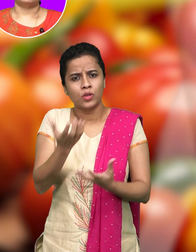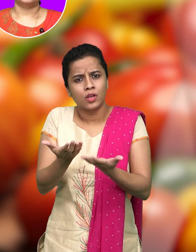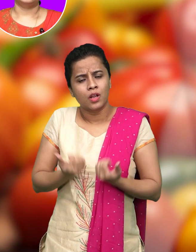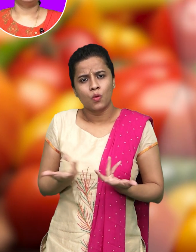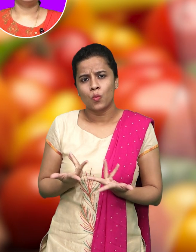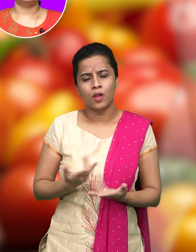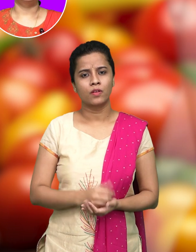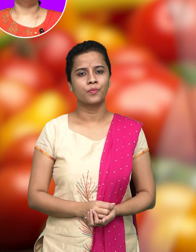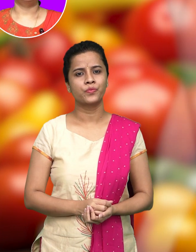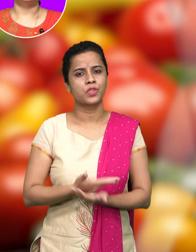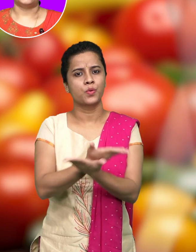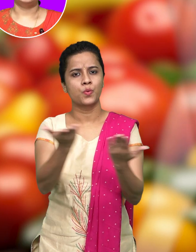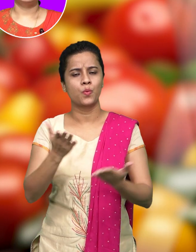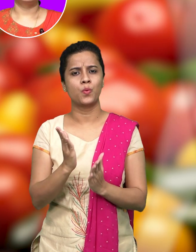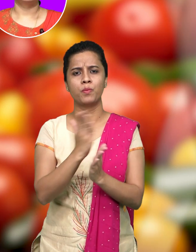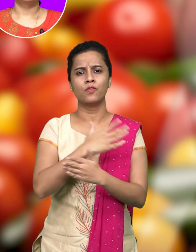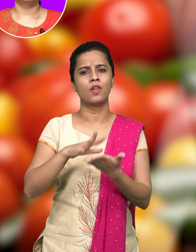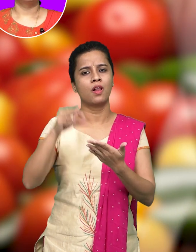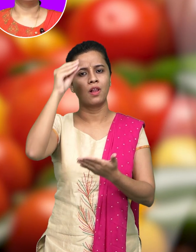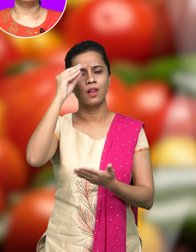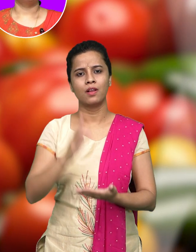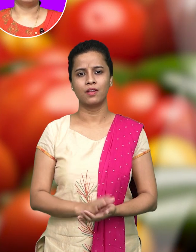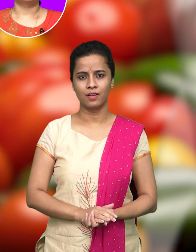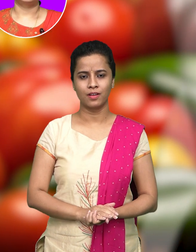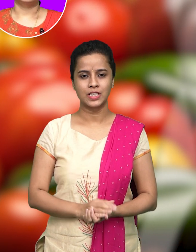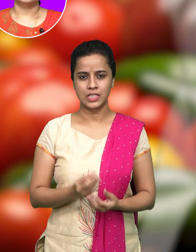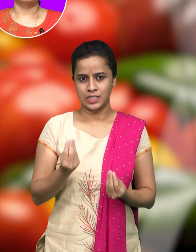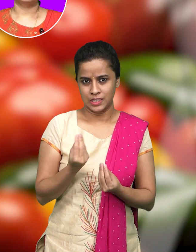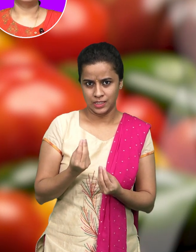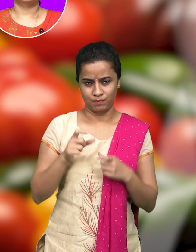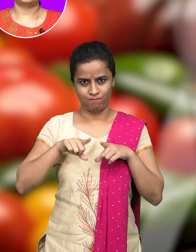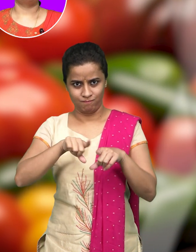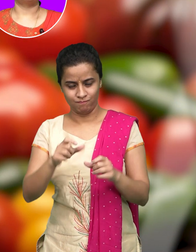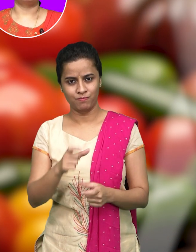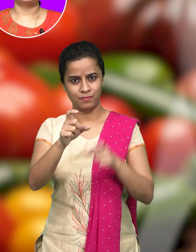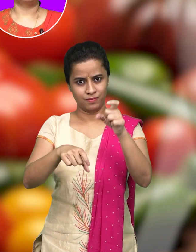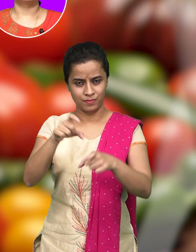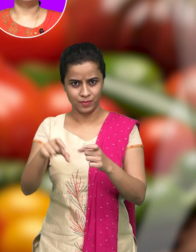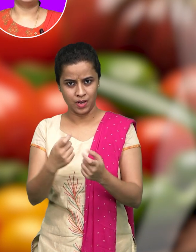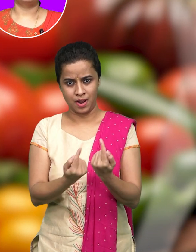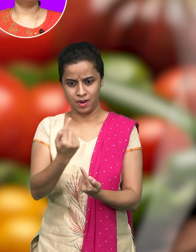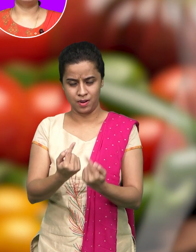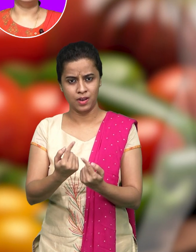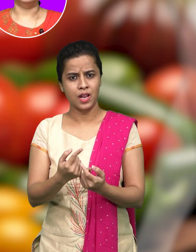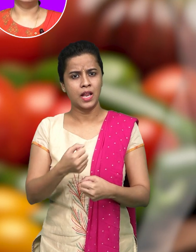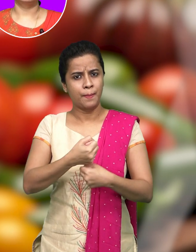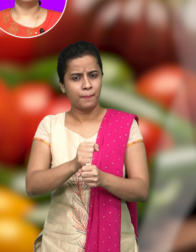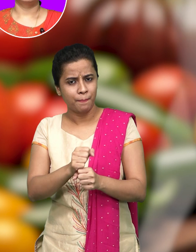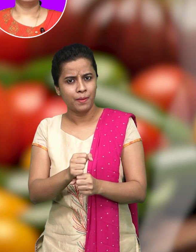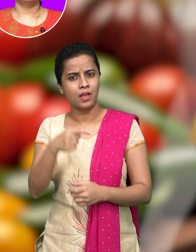You have already learned that some organisms can prepare their own